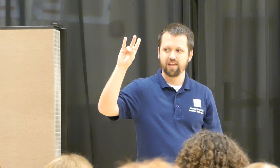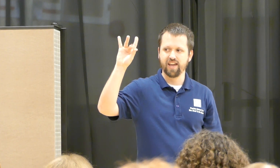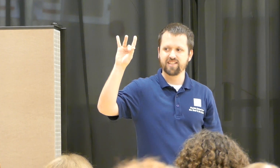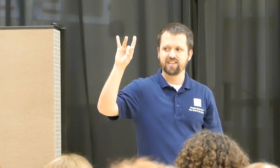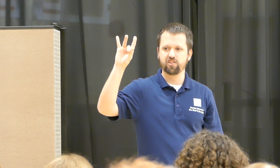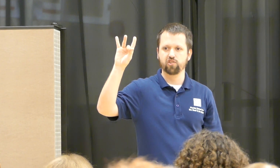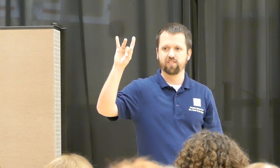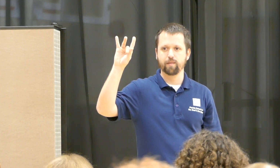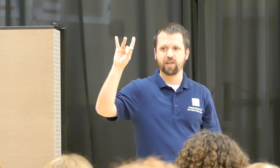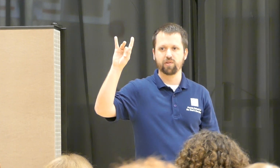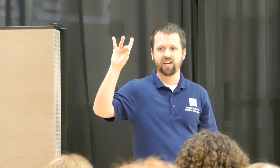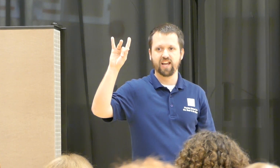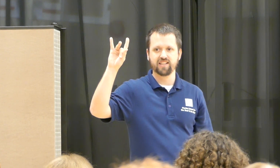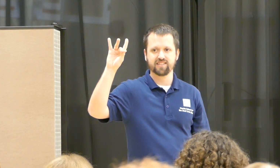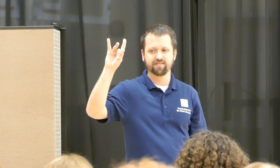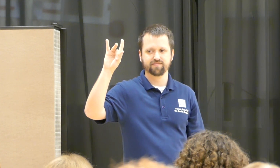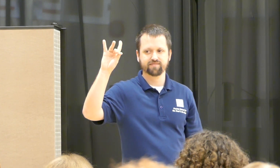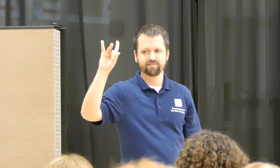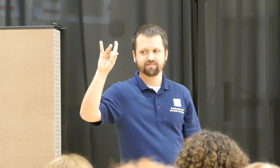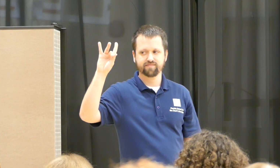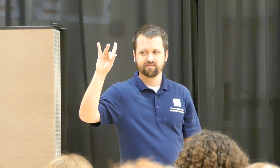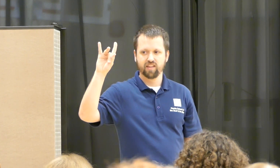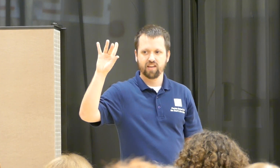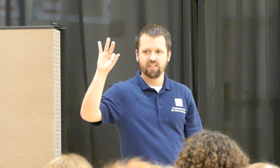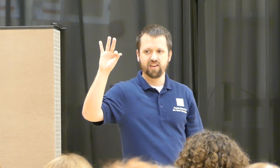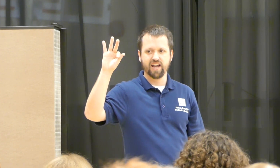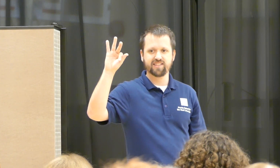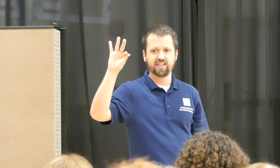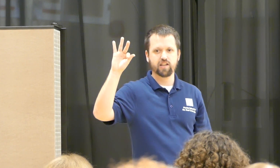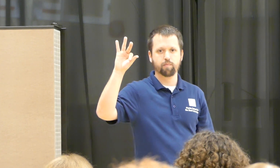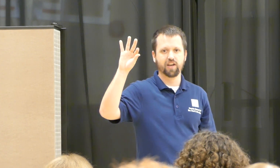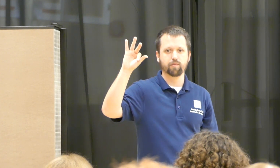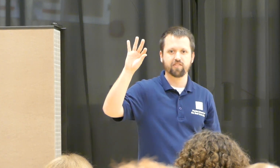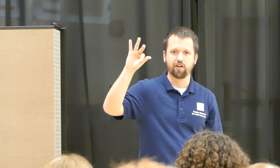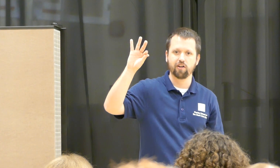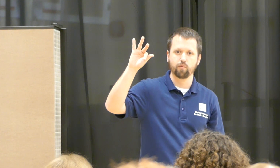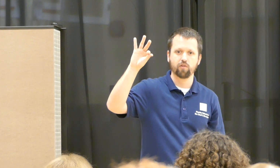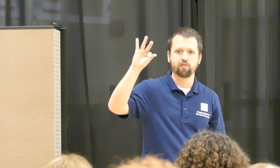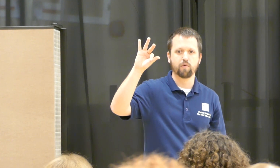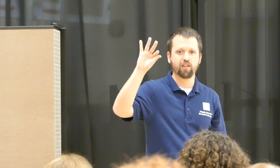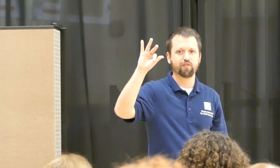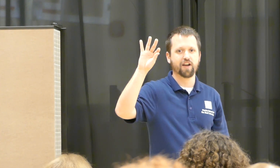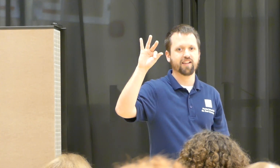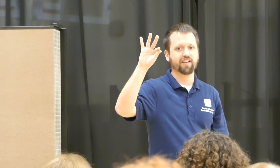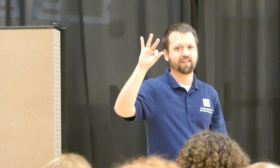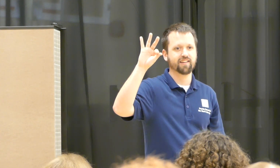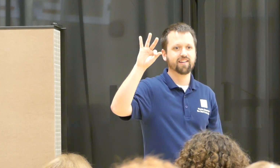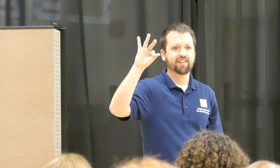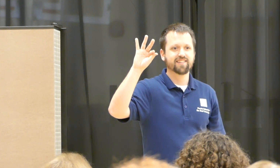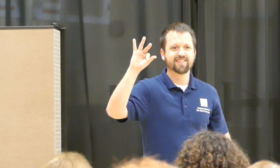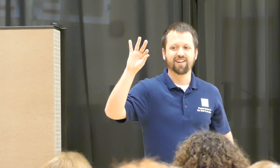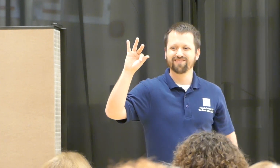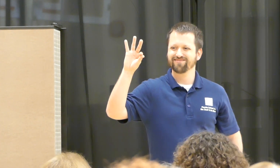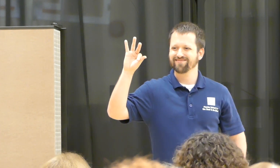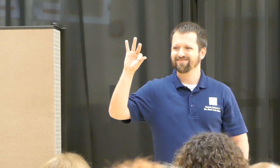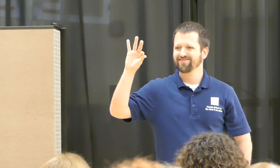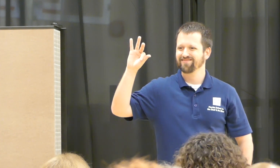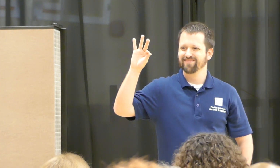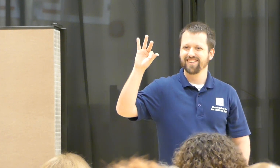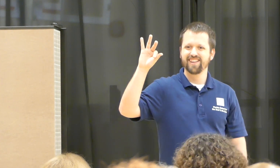18, you do the same thing with an 8. And then 19, you play the song with the smallest violin. So,